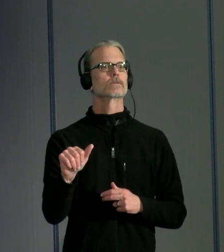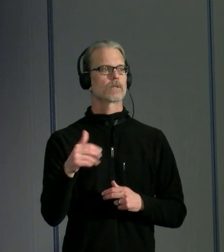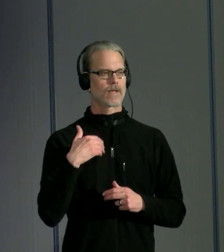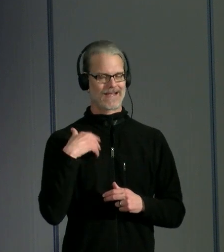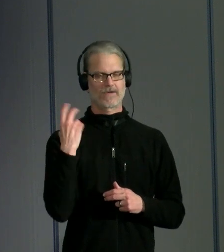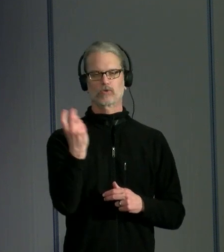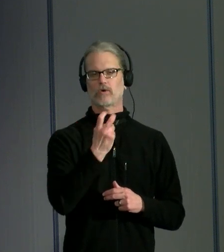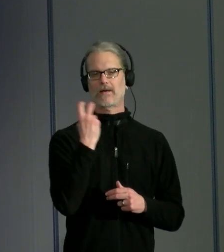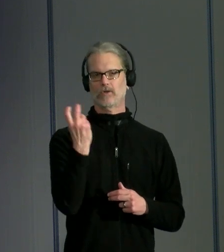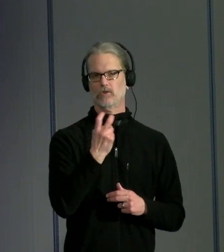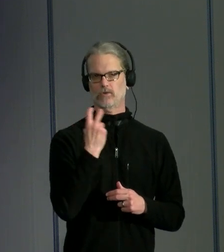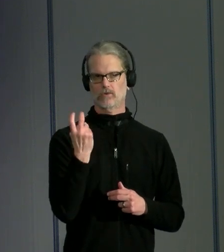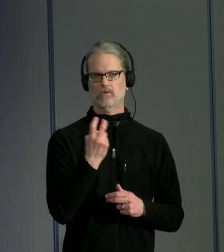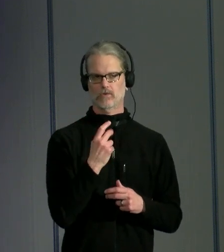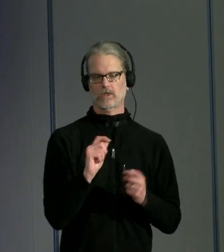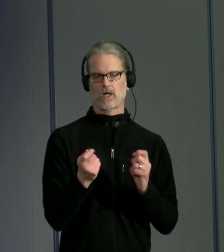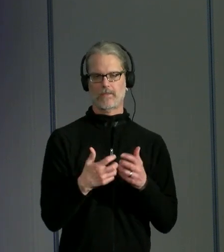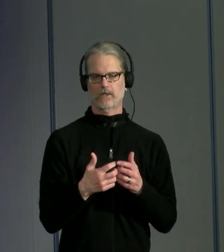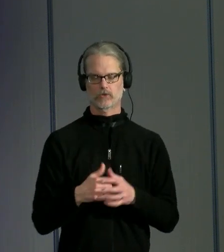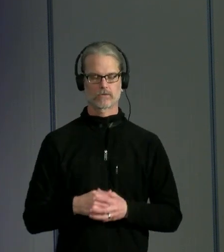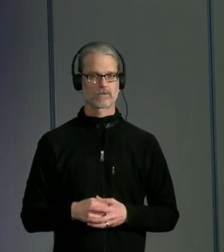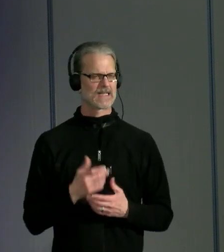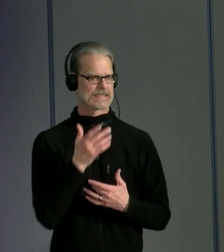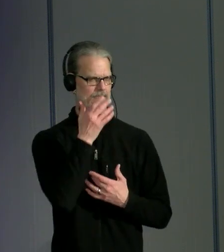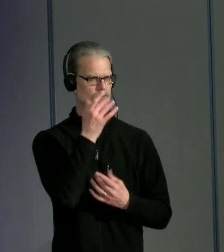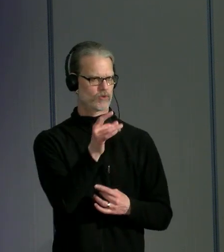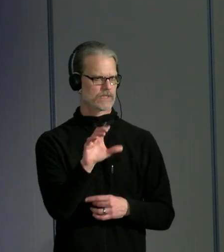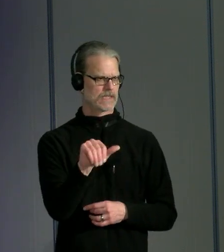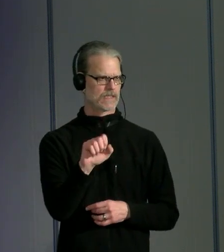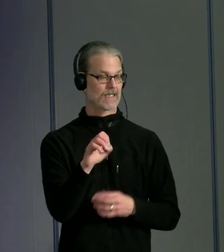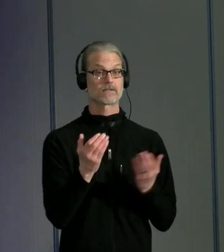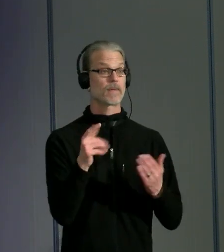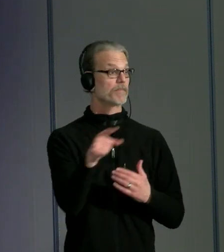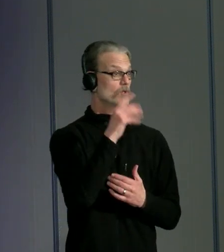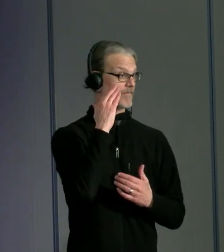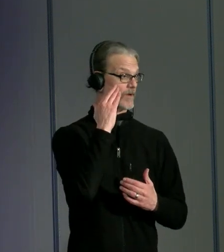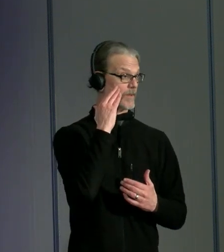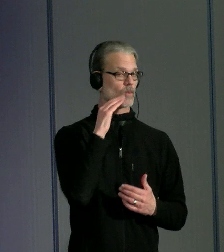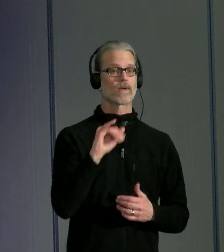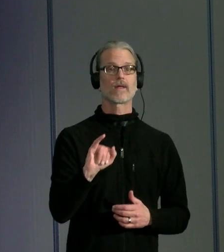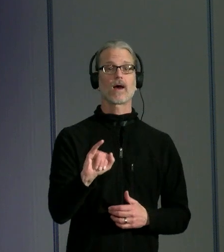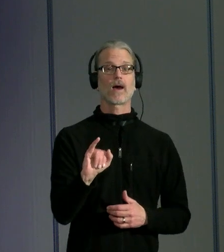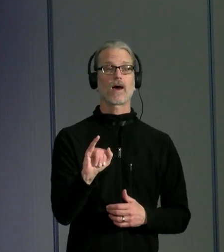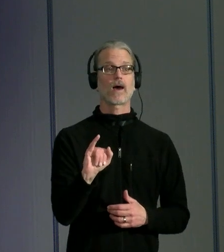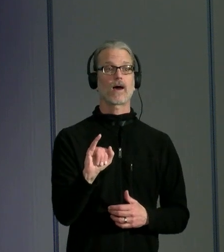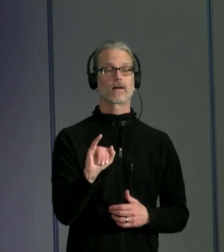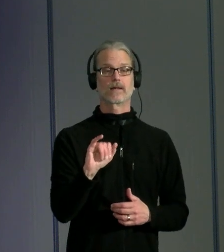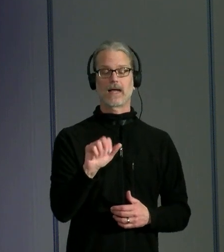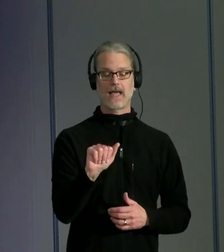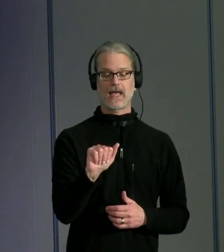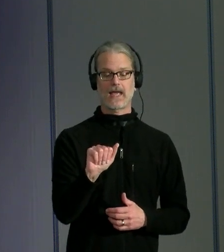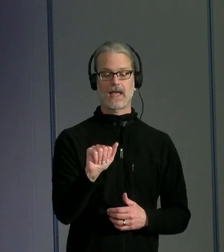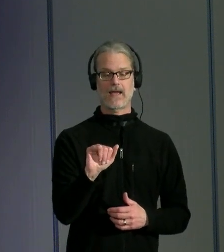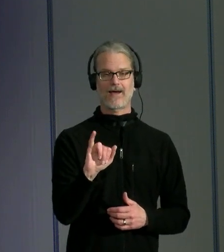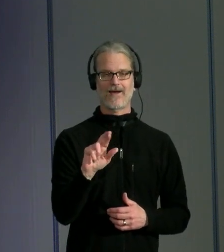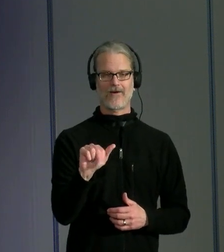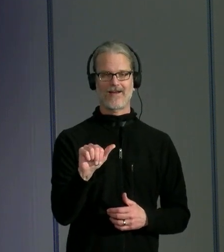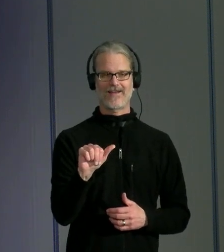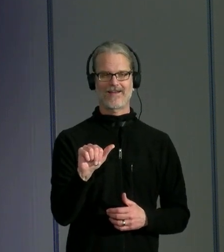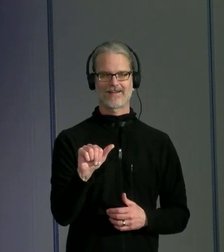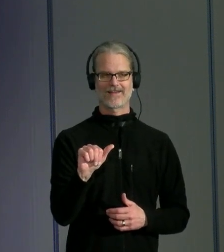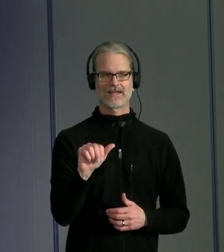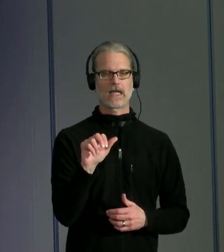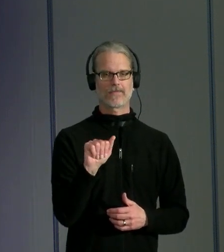needs. So this was an interesting case. Some of you may be familiar with IRA, A-I-R-A, and